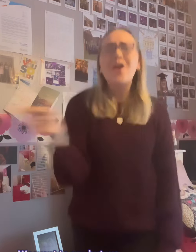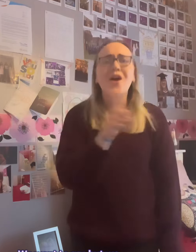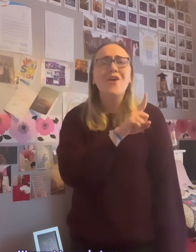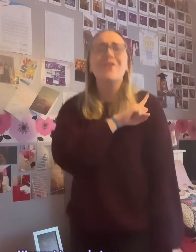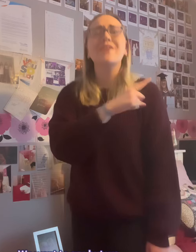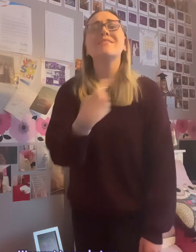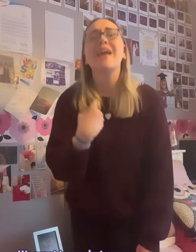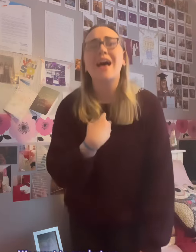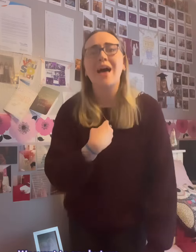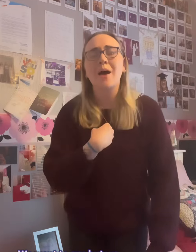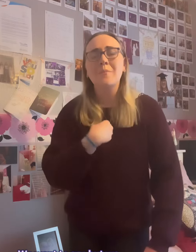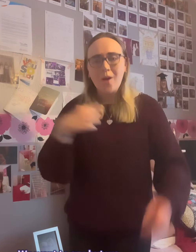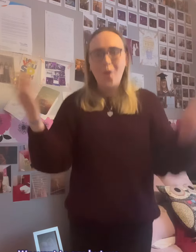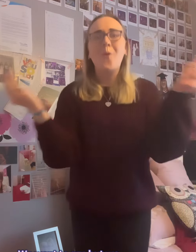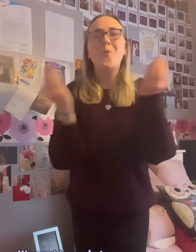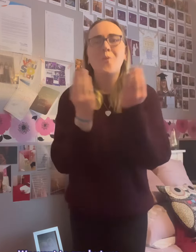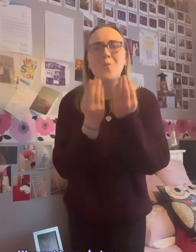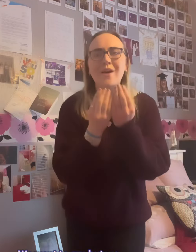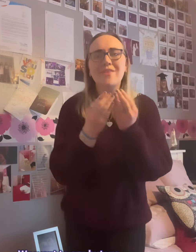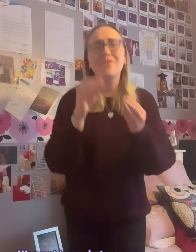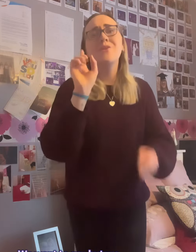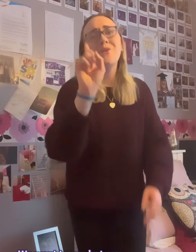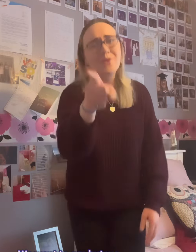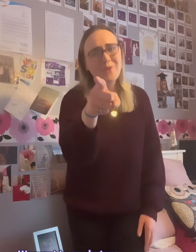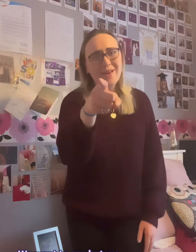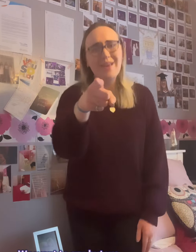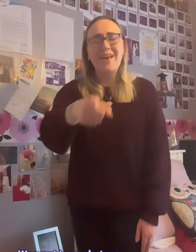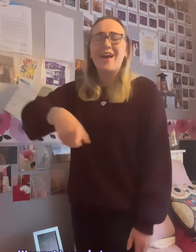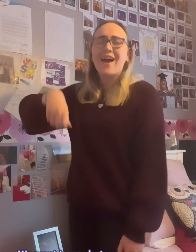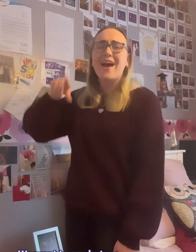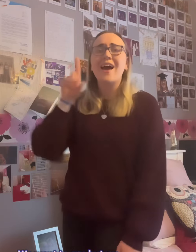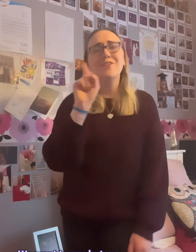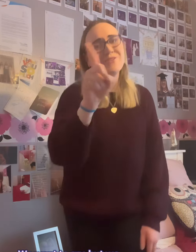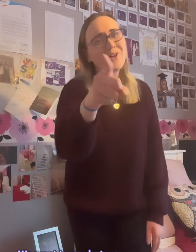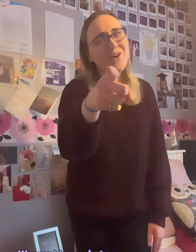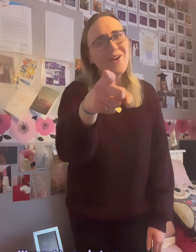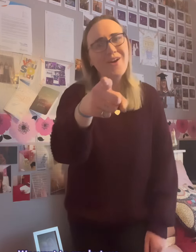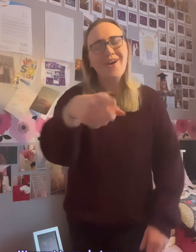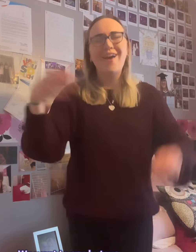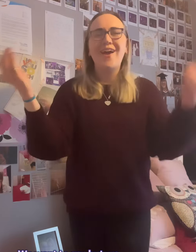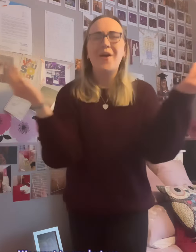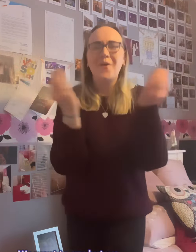Cause I'm with you and you're with me